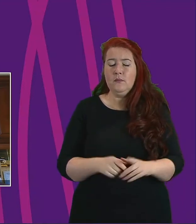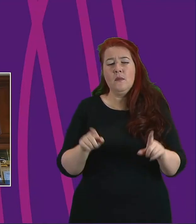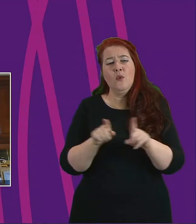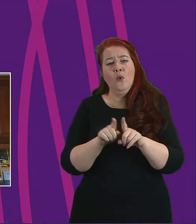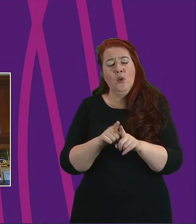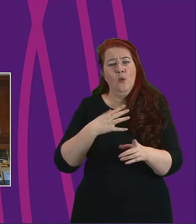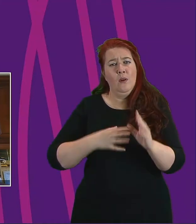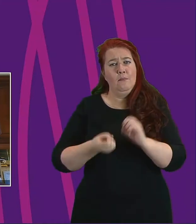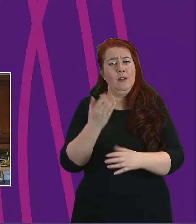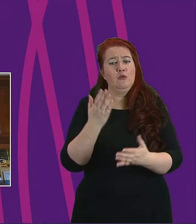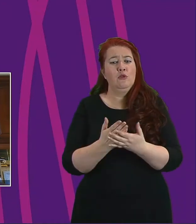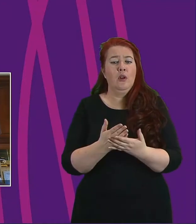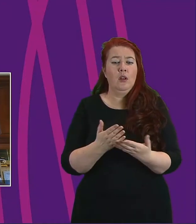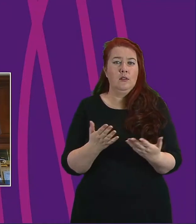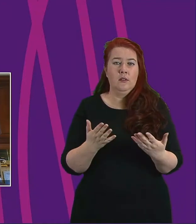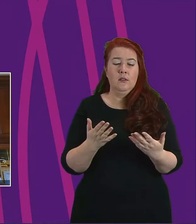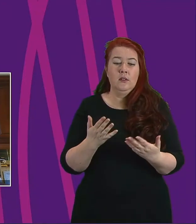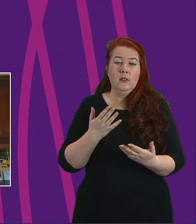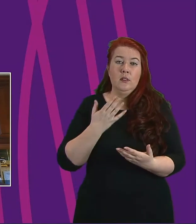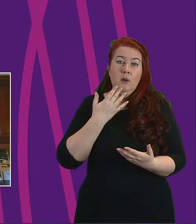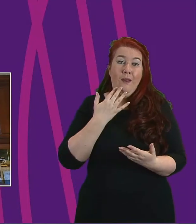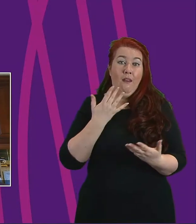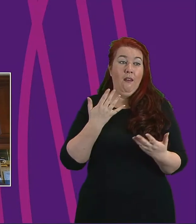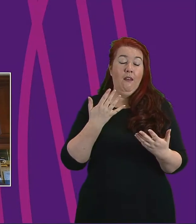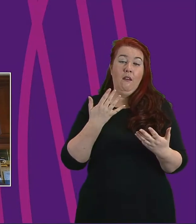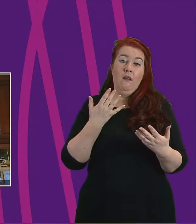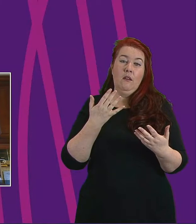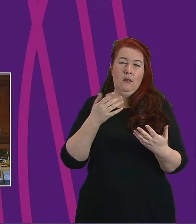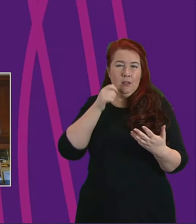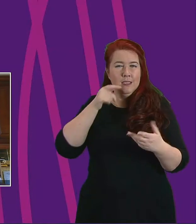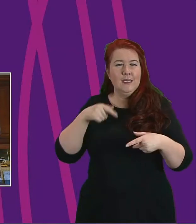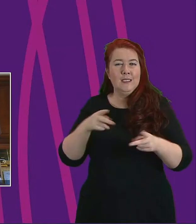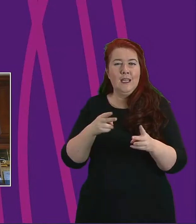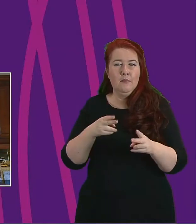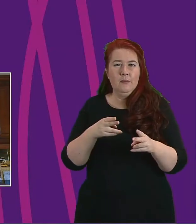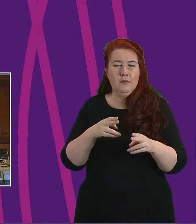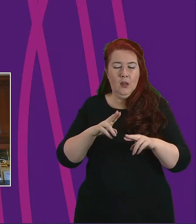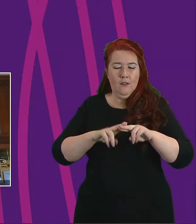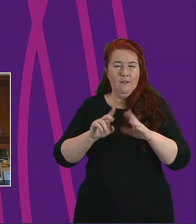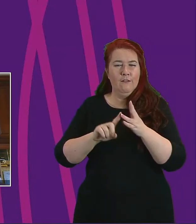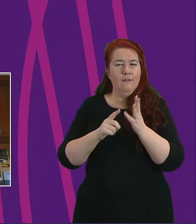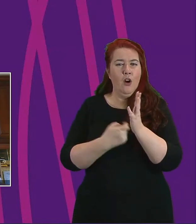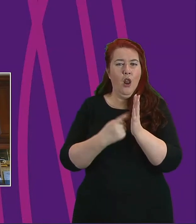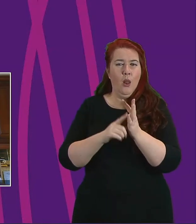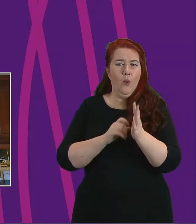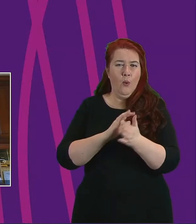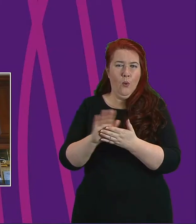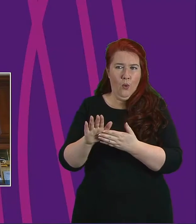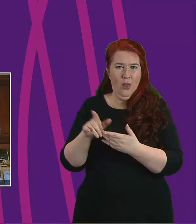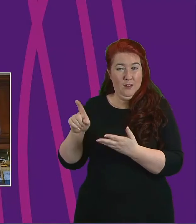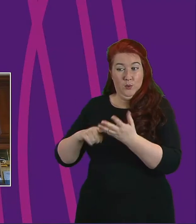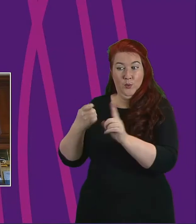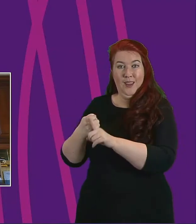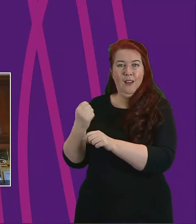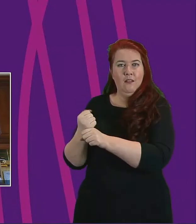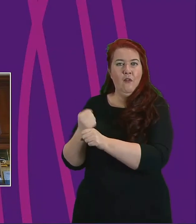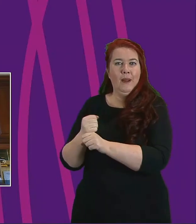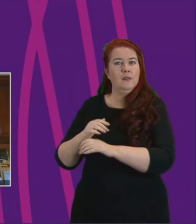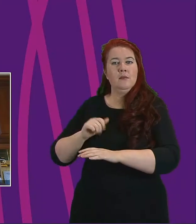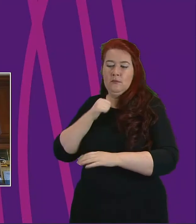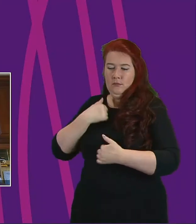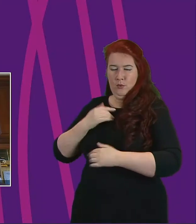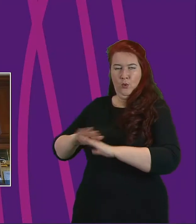that relaxations to the furlough scheme are flexible enough to assist businesses